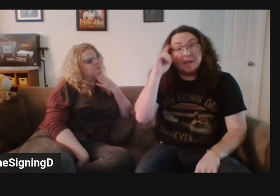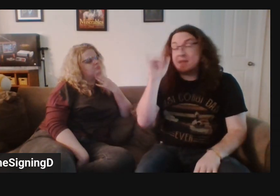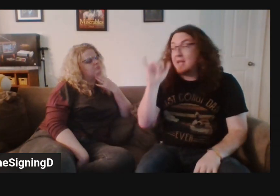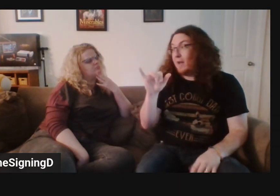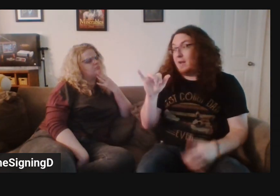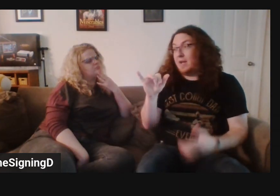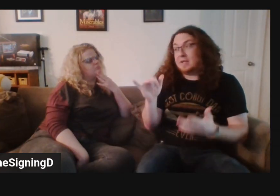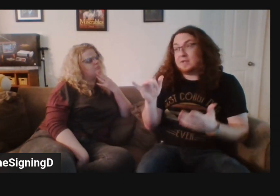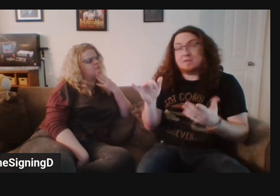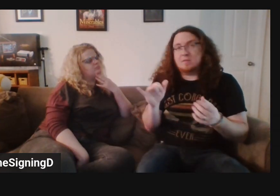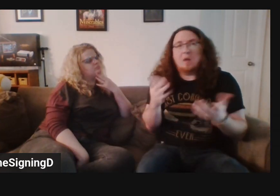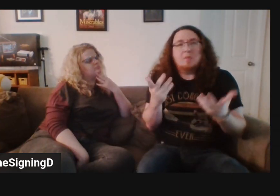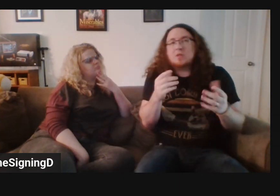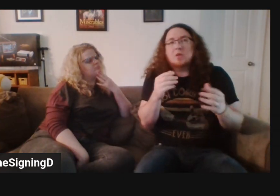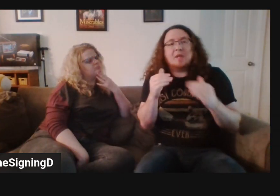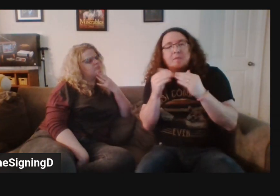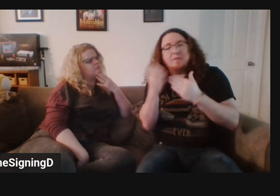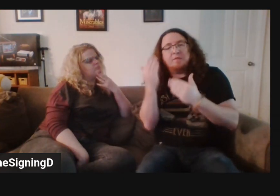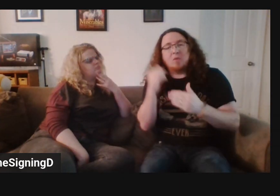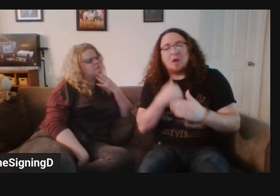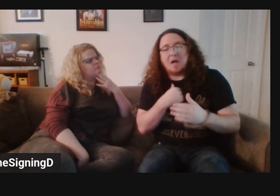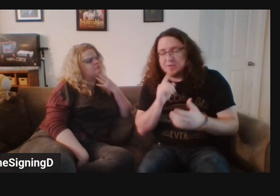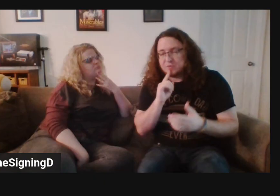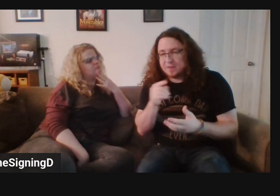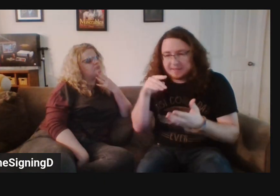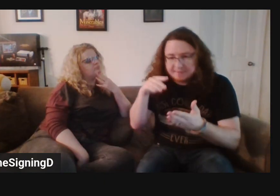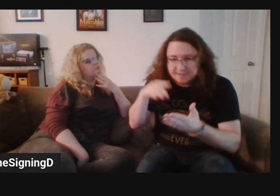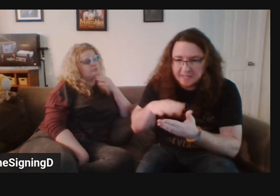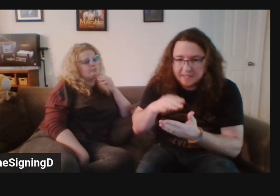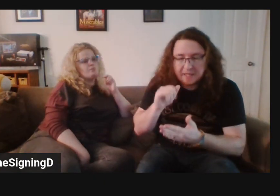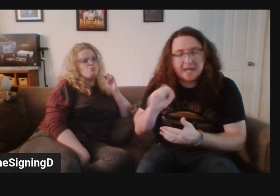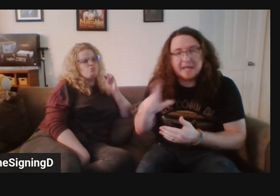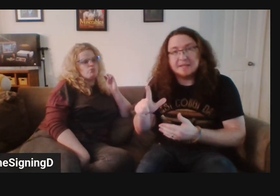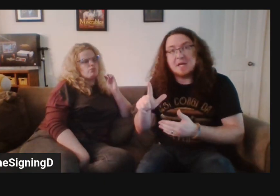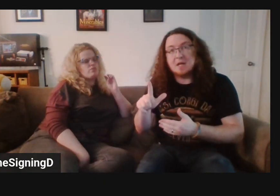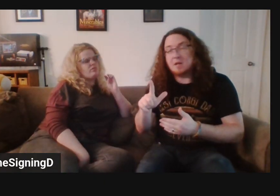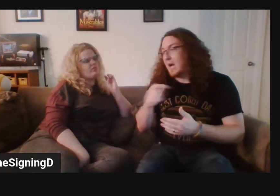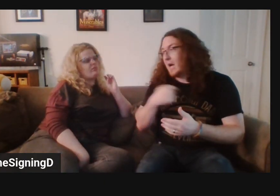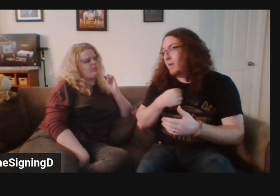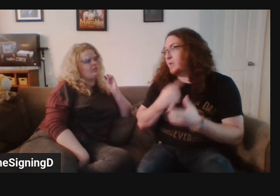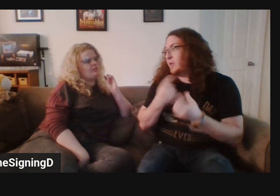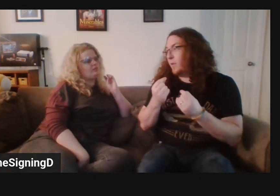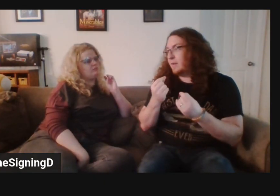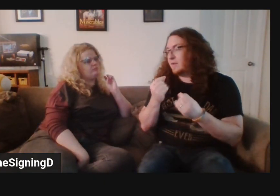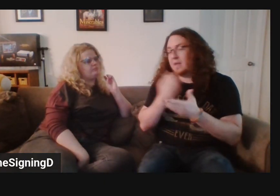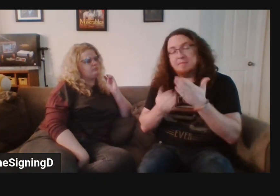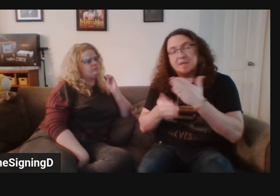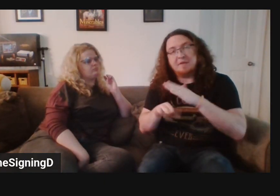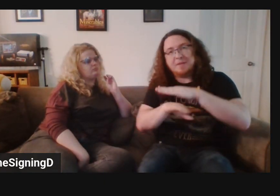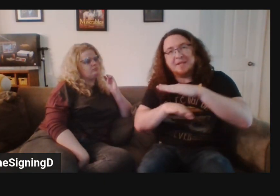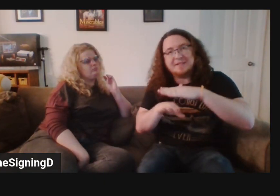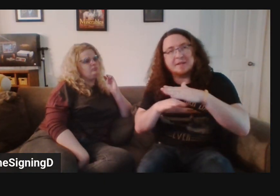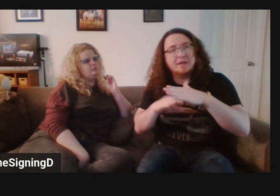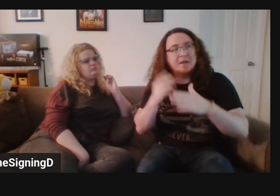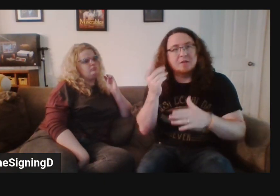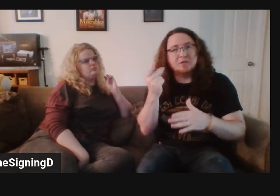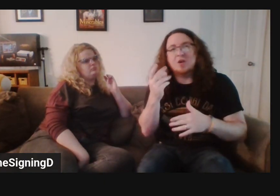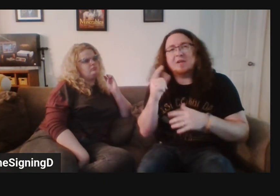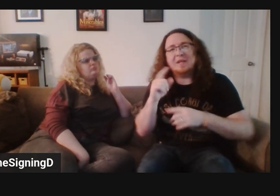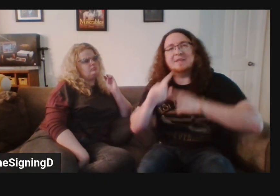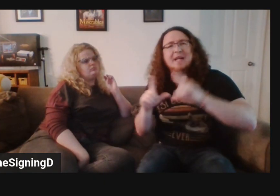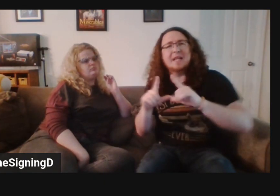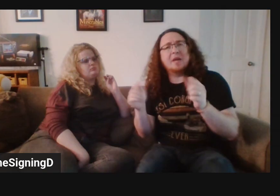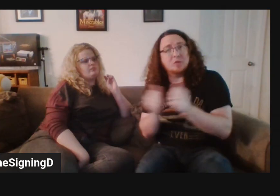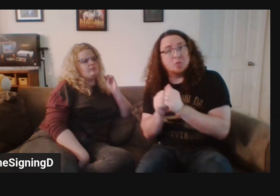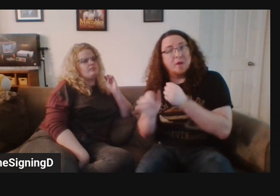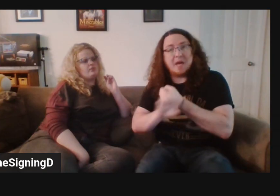I think that so even before I was really studying ASL, I was doing some kind of basic